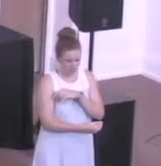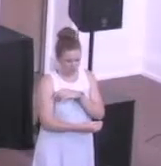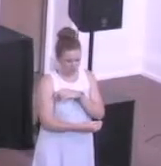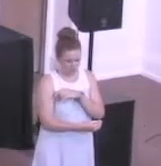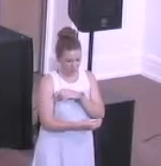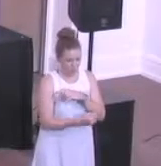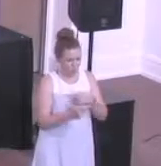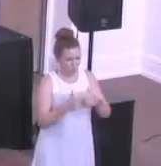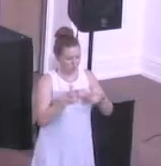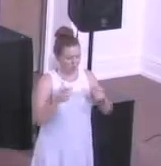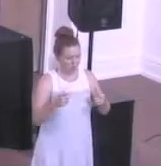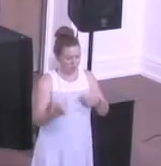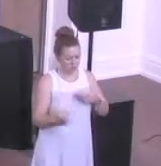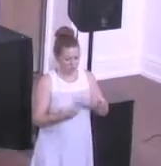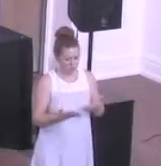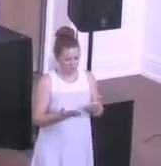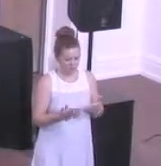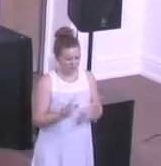unforgiveness.